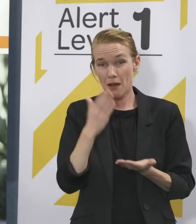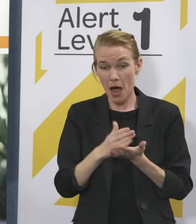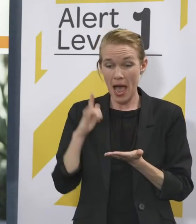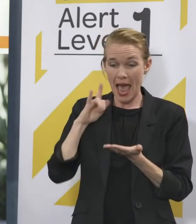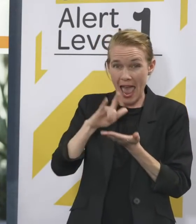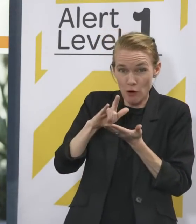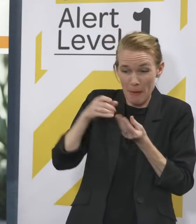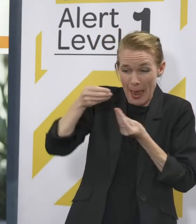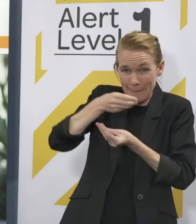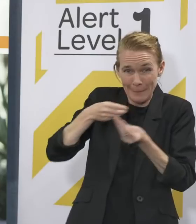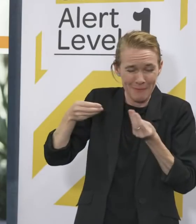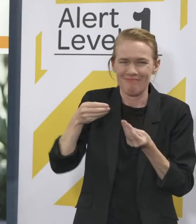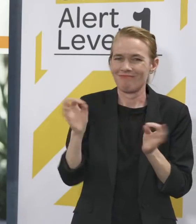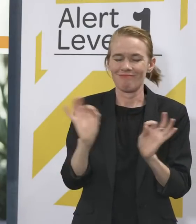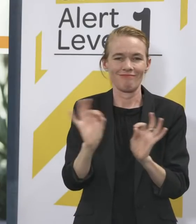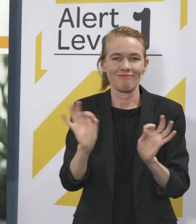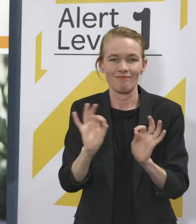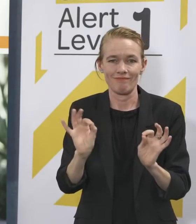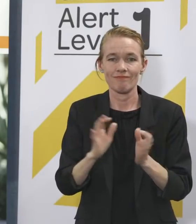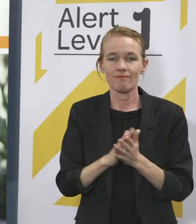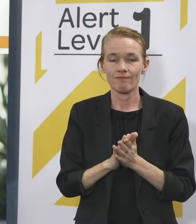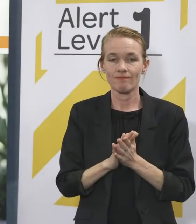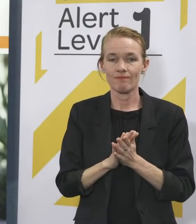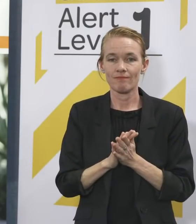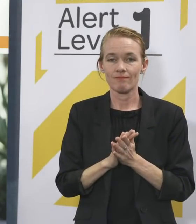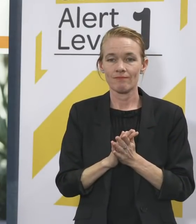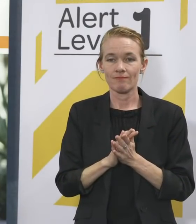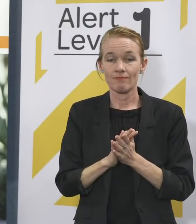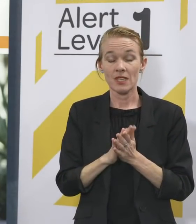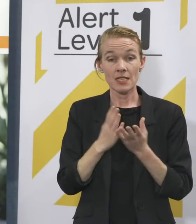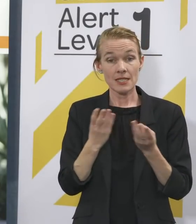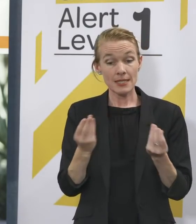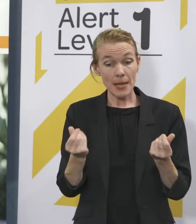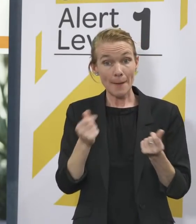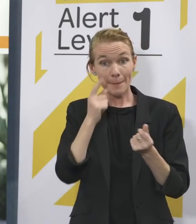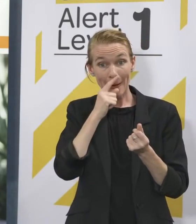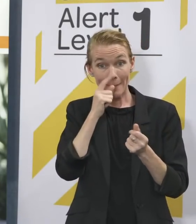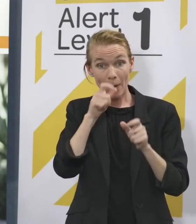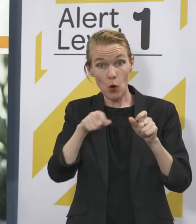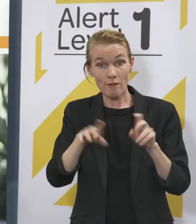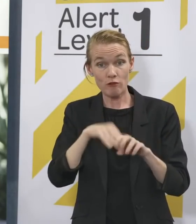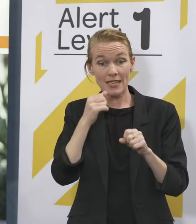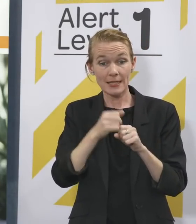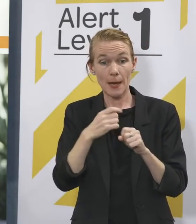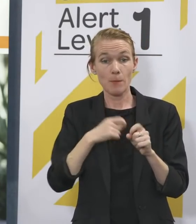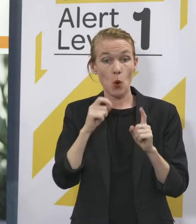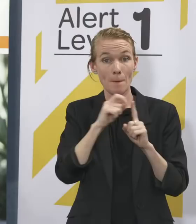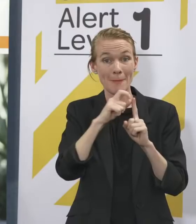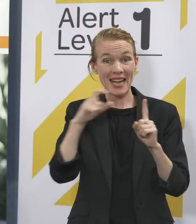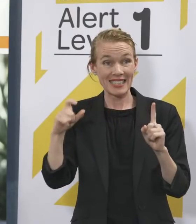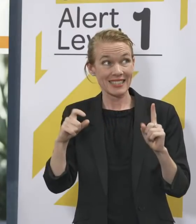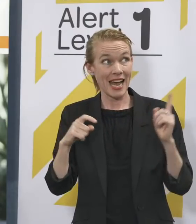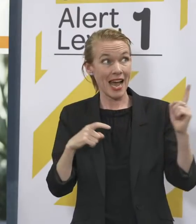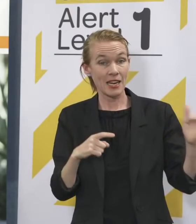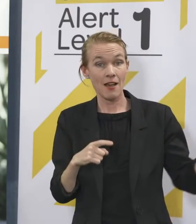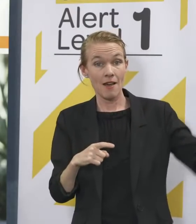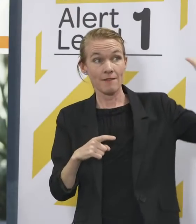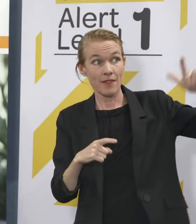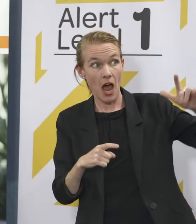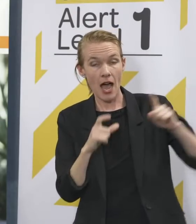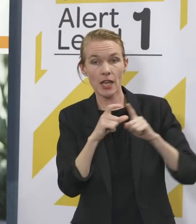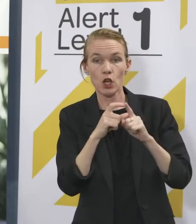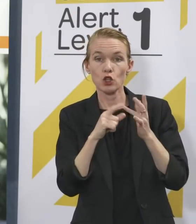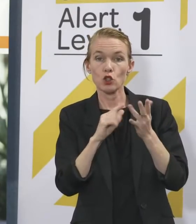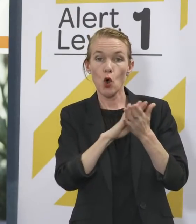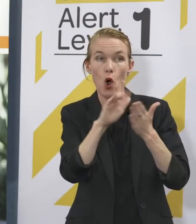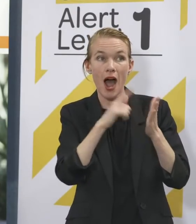some point during their journey. For example, those coming out of Pakistan are going Pakistan, Doha, an